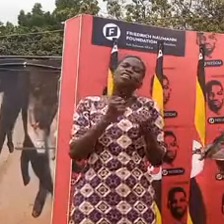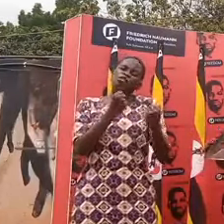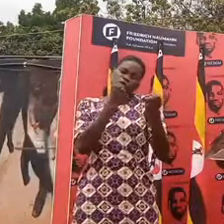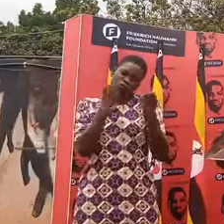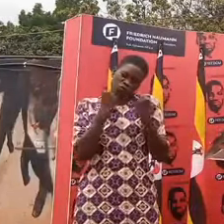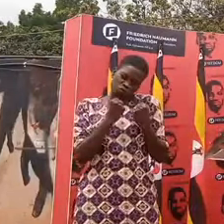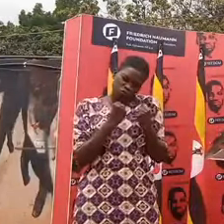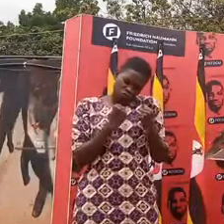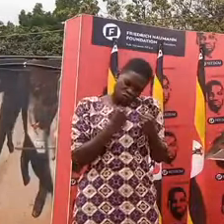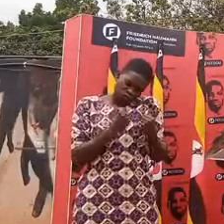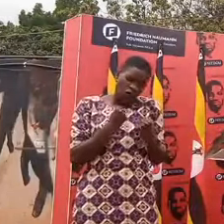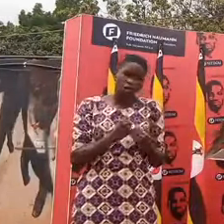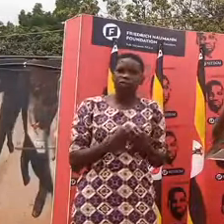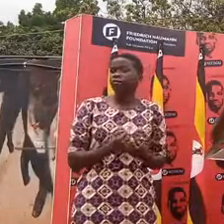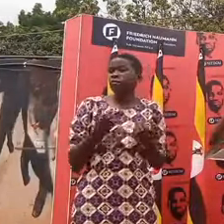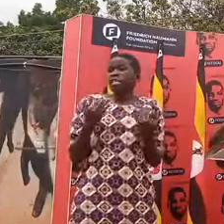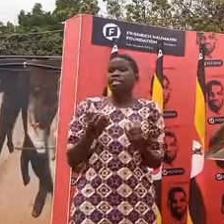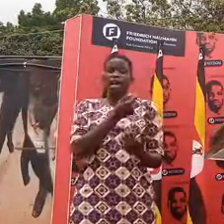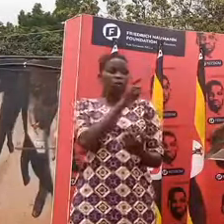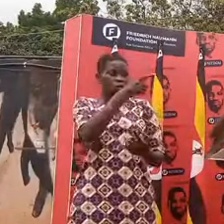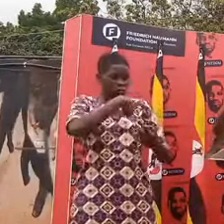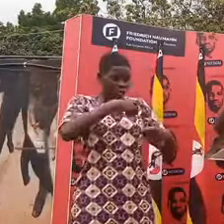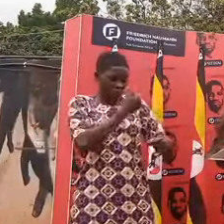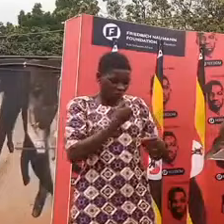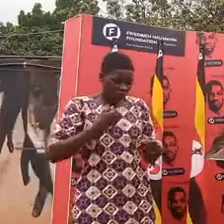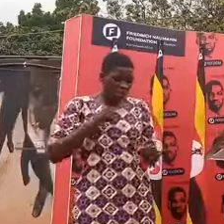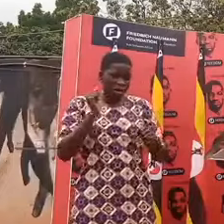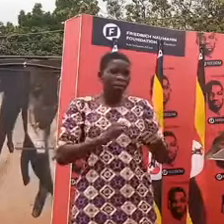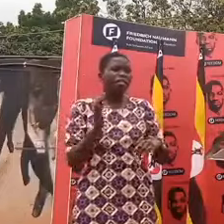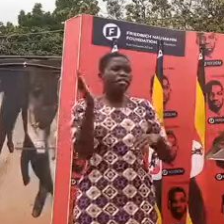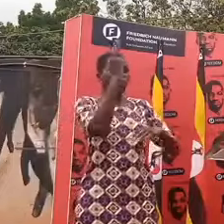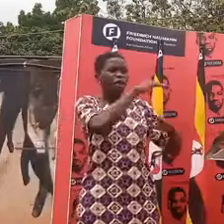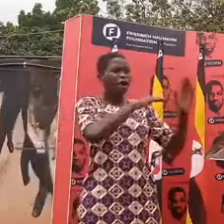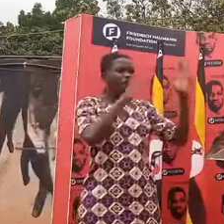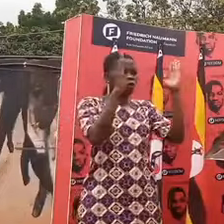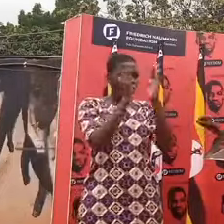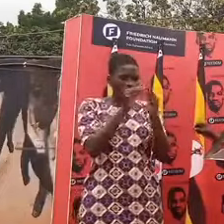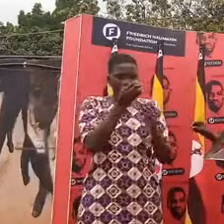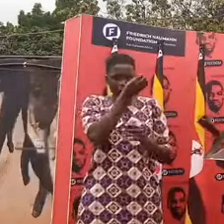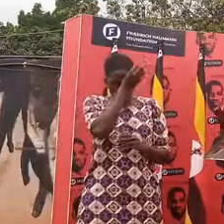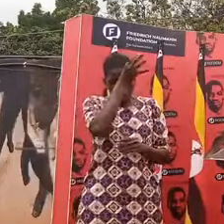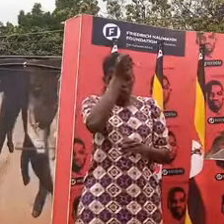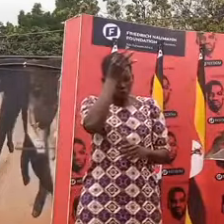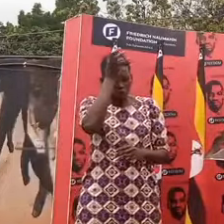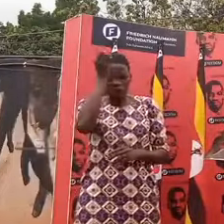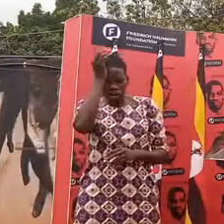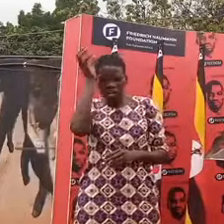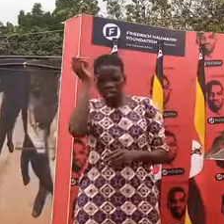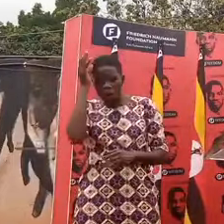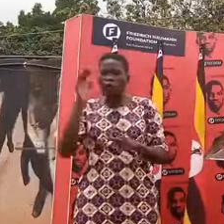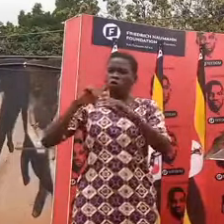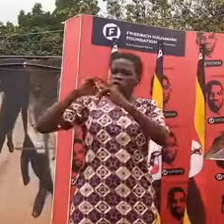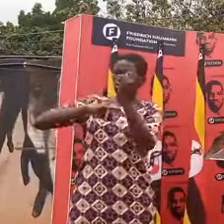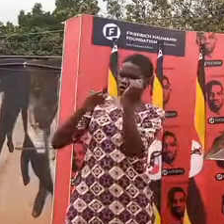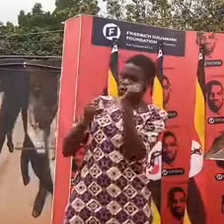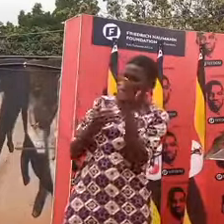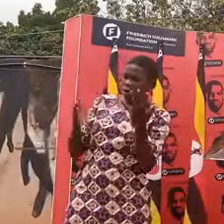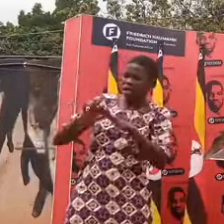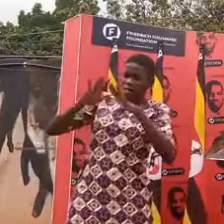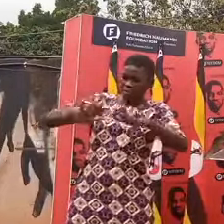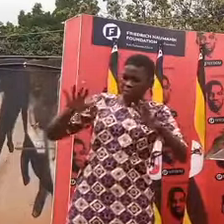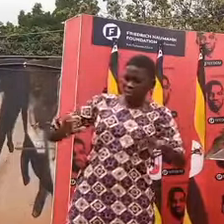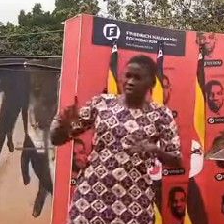kitchen. Let us go back to our drawing board. Let us go back to our market stalls. Let's go back to